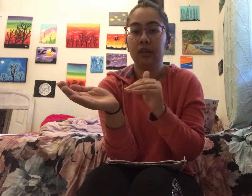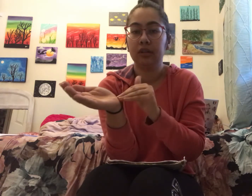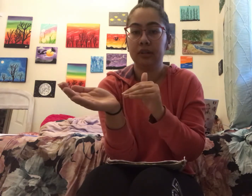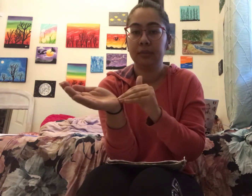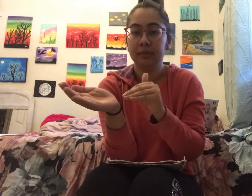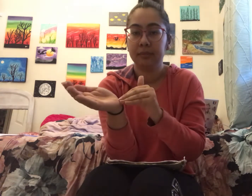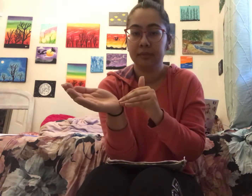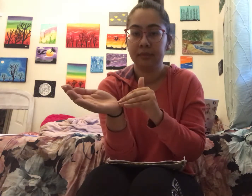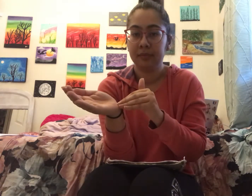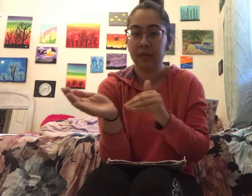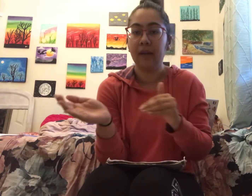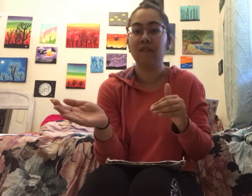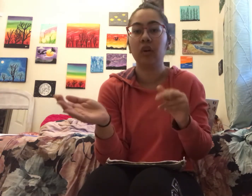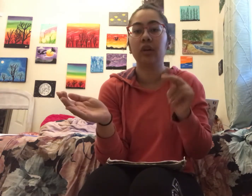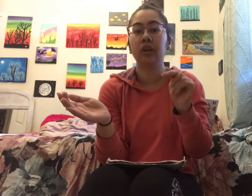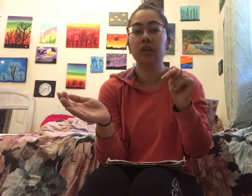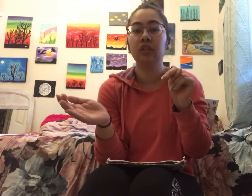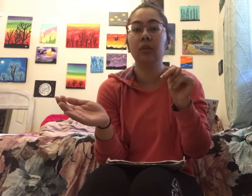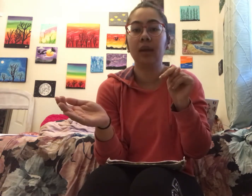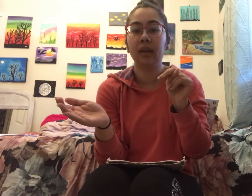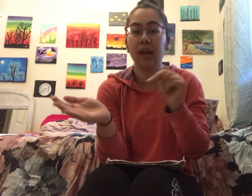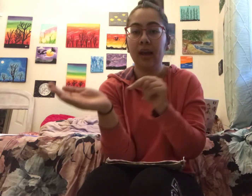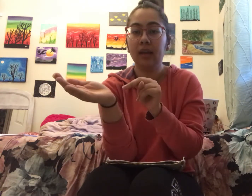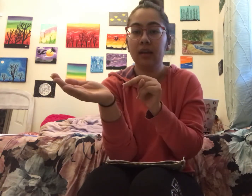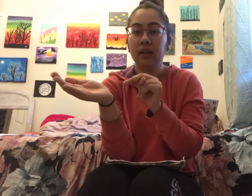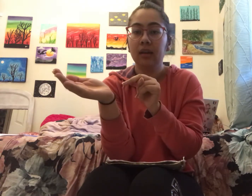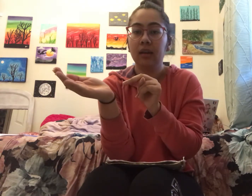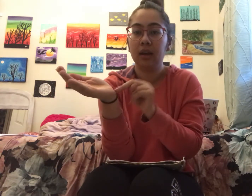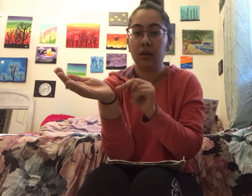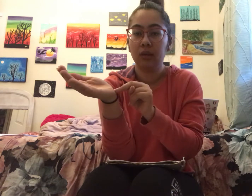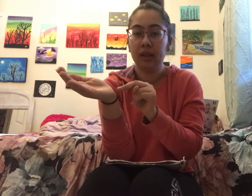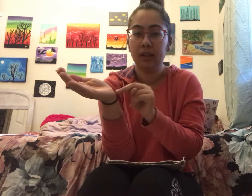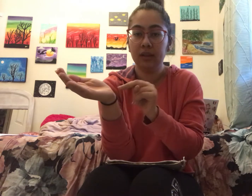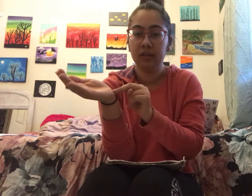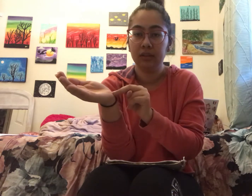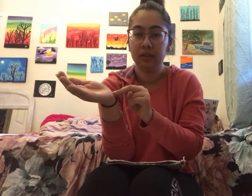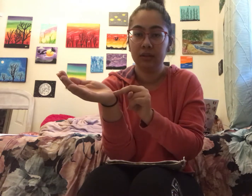doctor. And for nurse, you make an N and go like this.